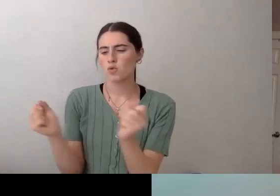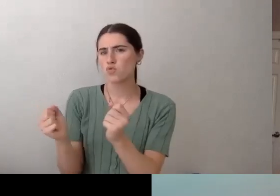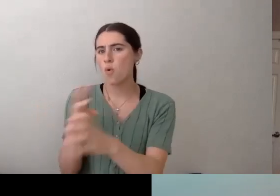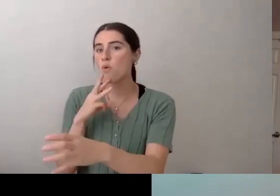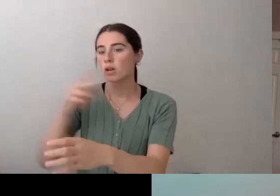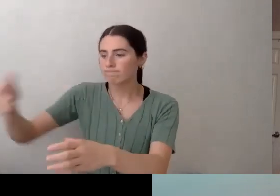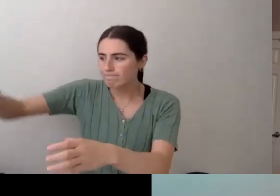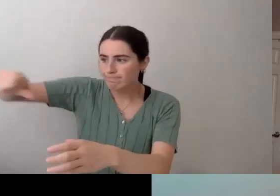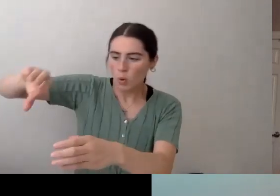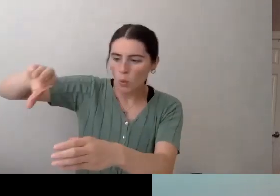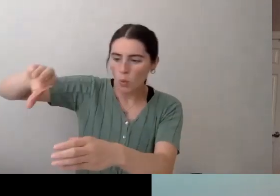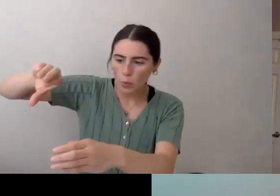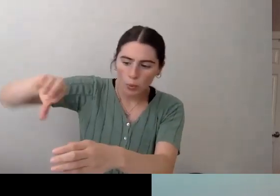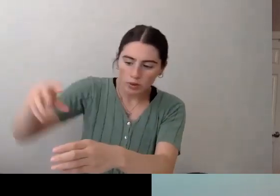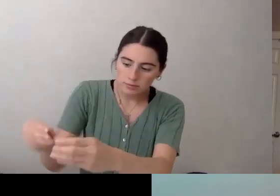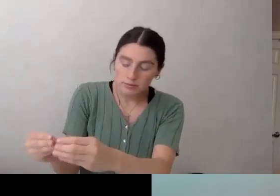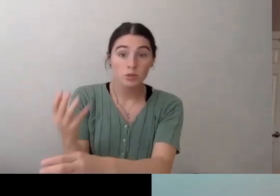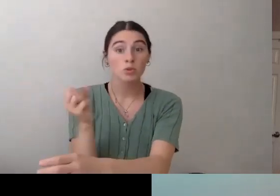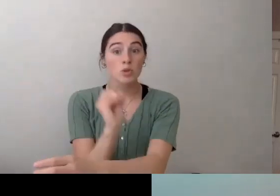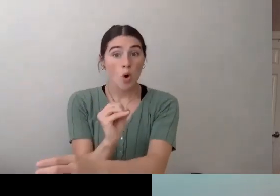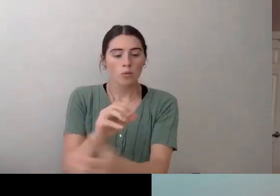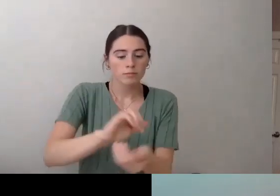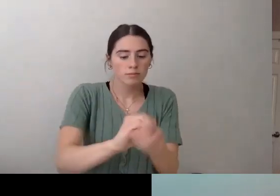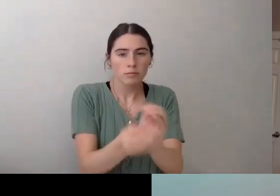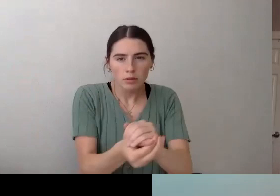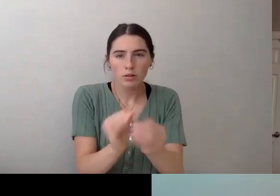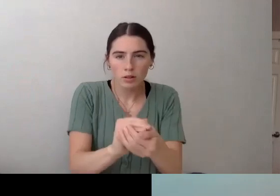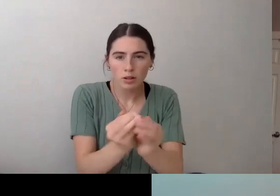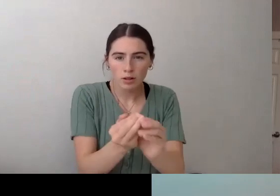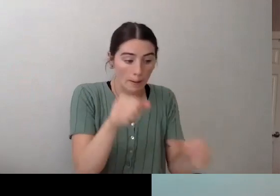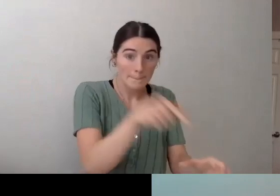meatballs, dip your hand in water so that it doesn't stick to your hands.